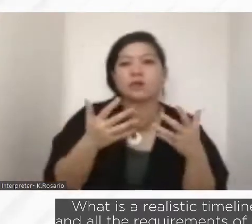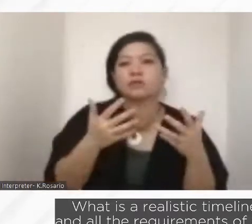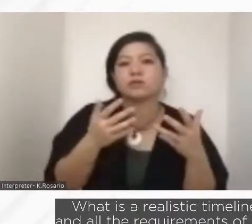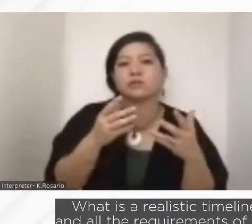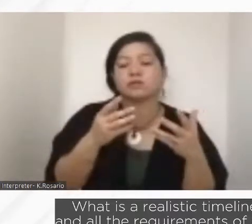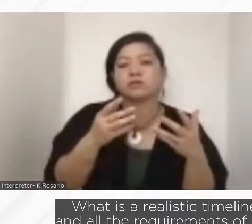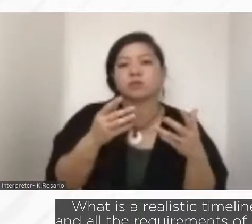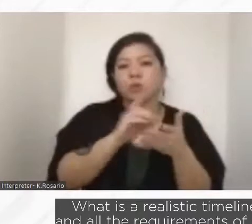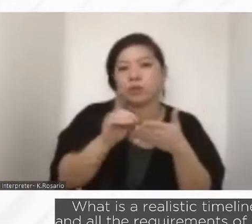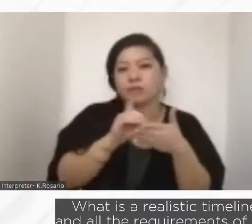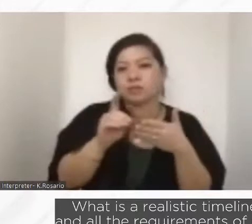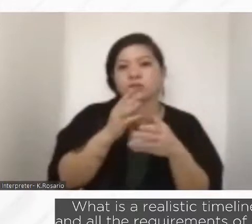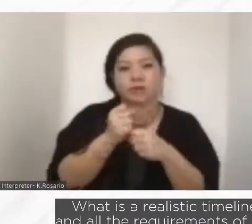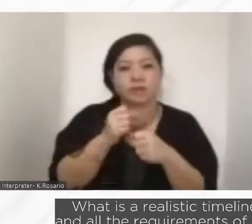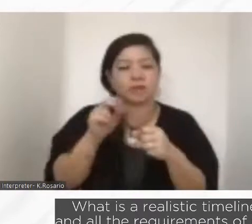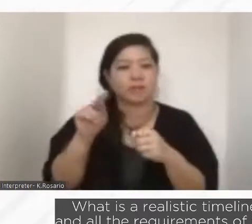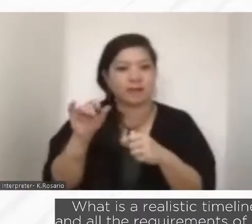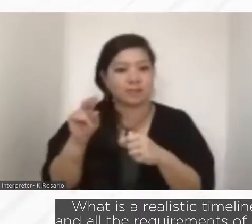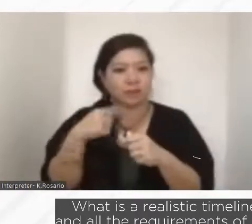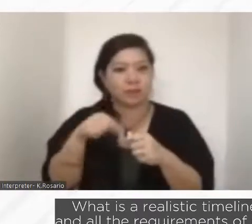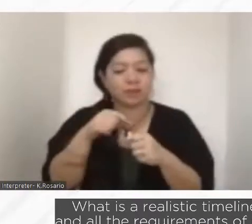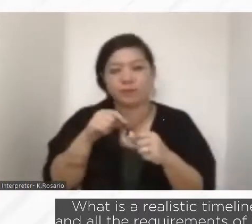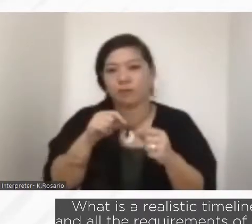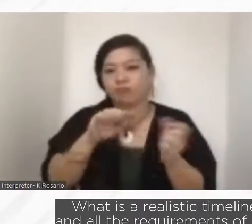get to a vaccine, and then we can put this thing away for good.